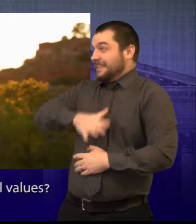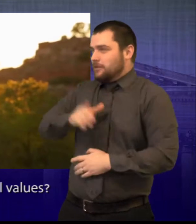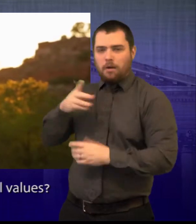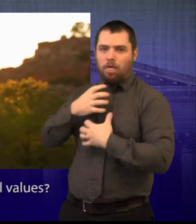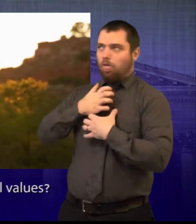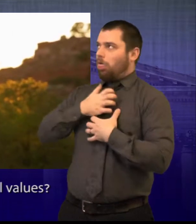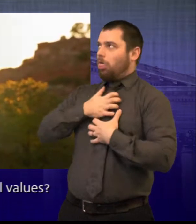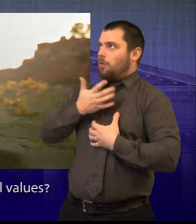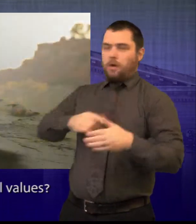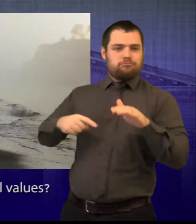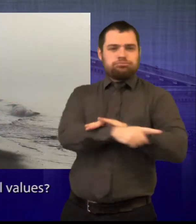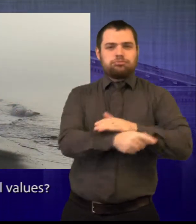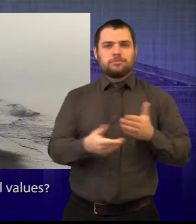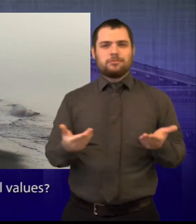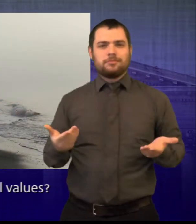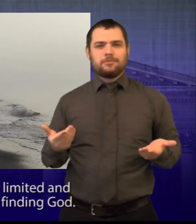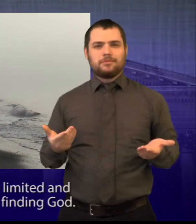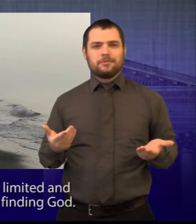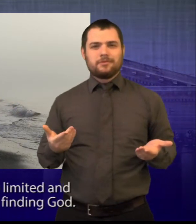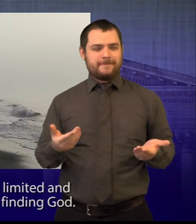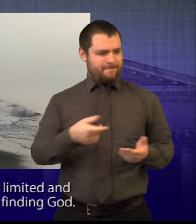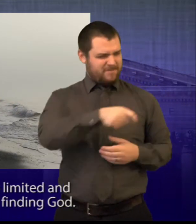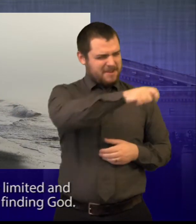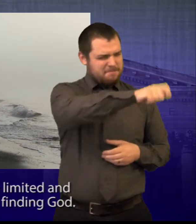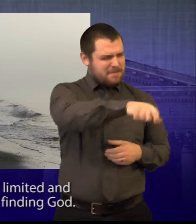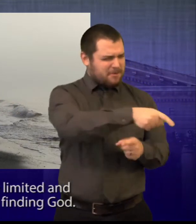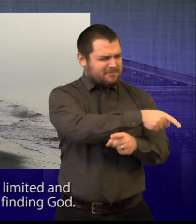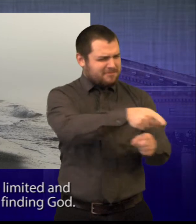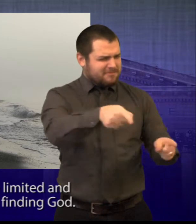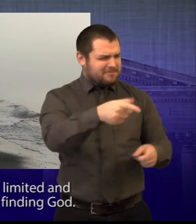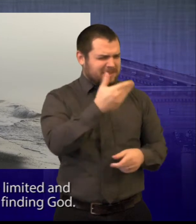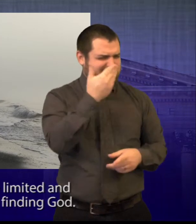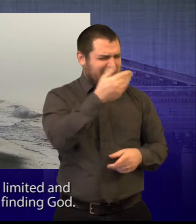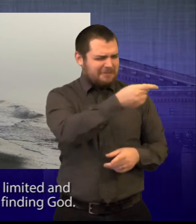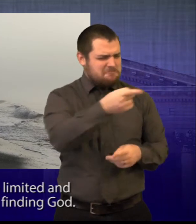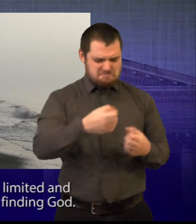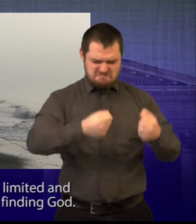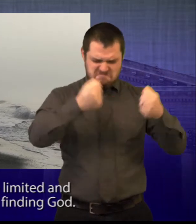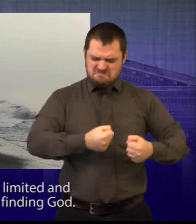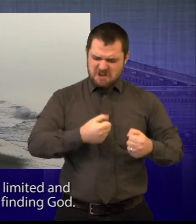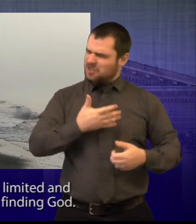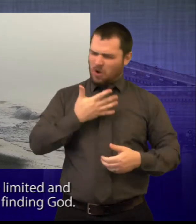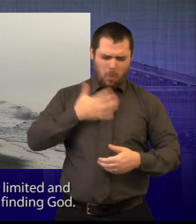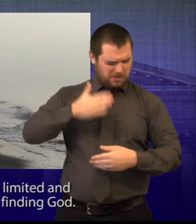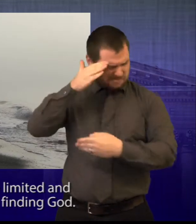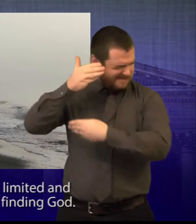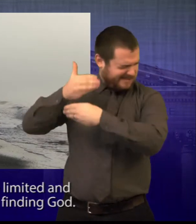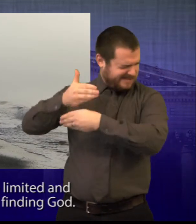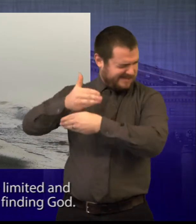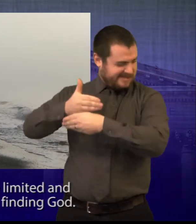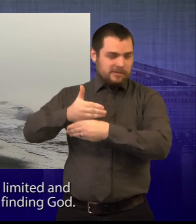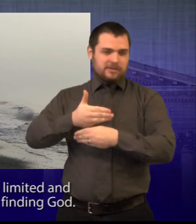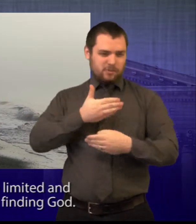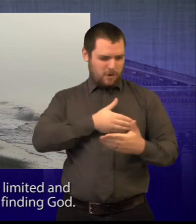spiritual, and eternal values? Man seems so determined to be limited and to live without